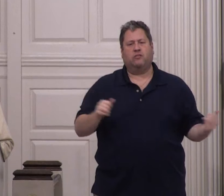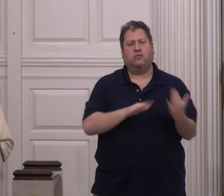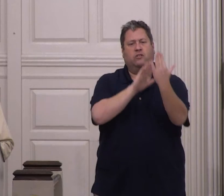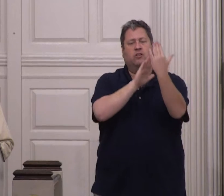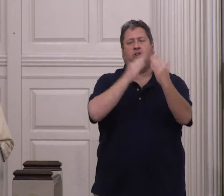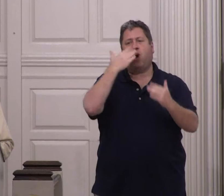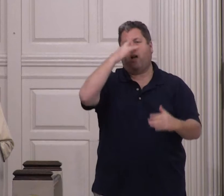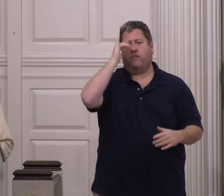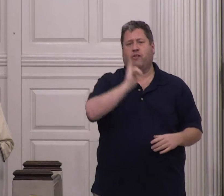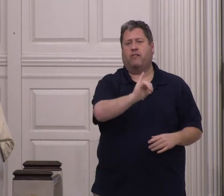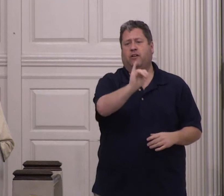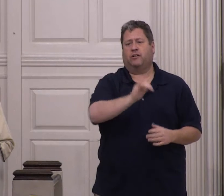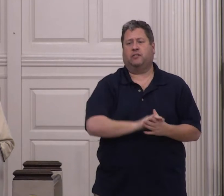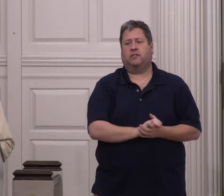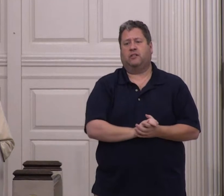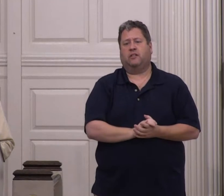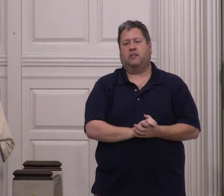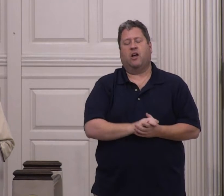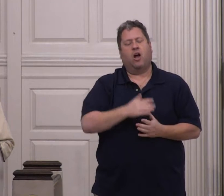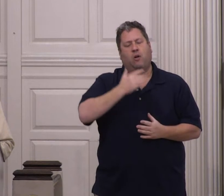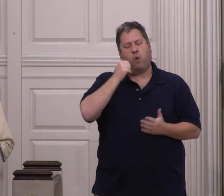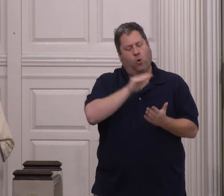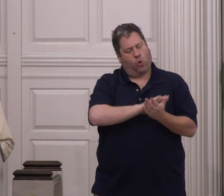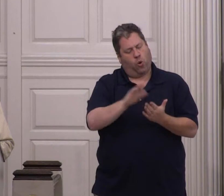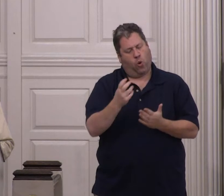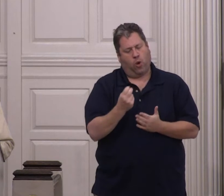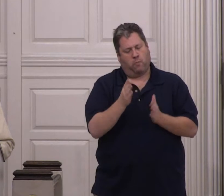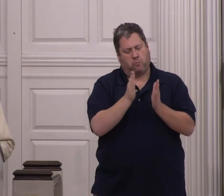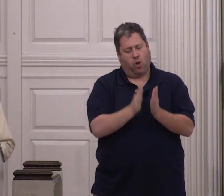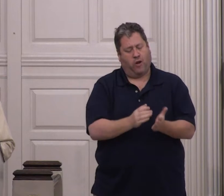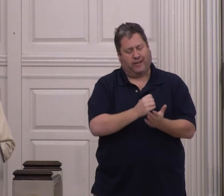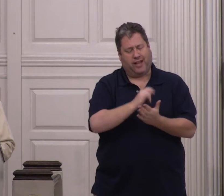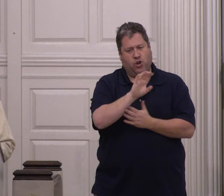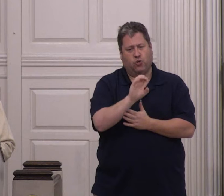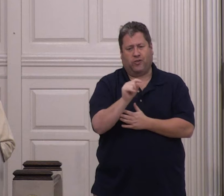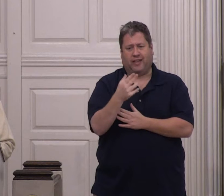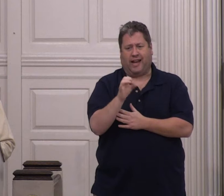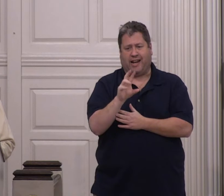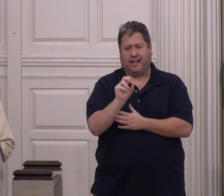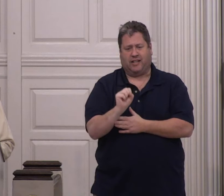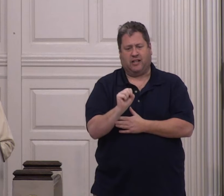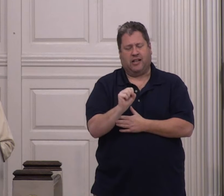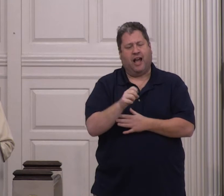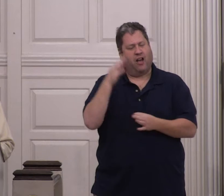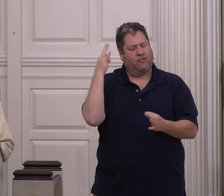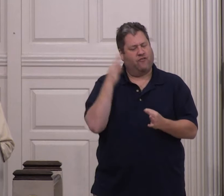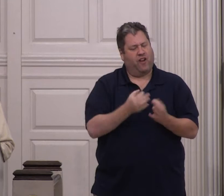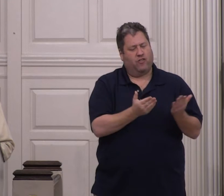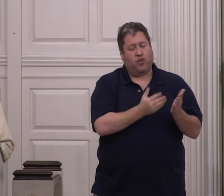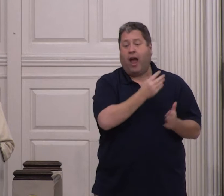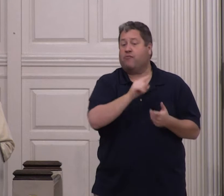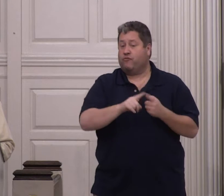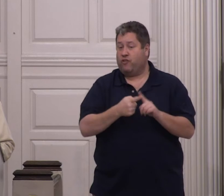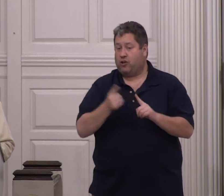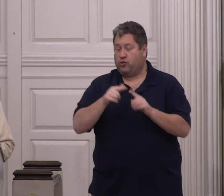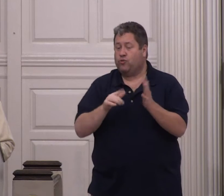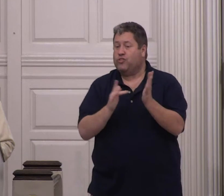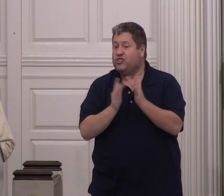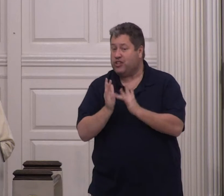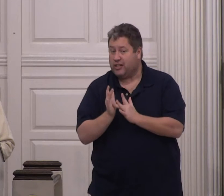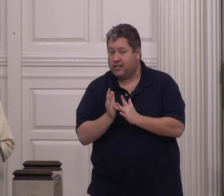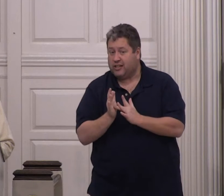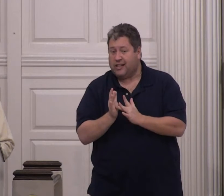of our God forever. Most holy Apostle, St. Jude Thaddeus, faithful servant and friend of